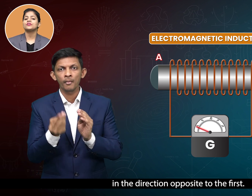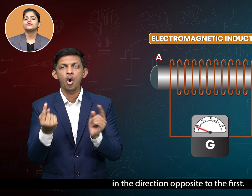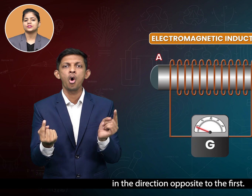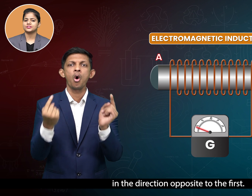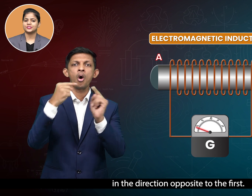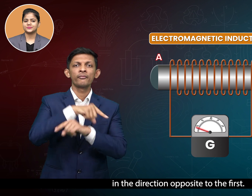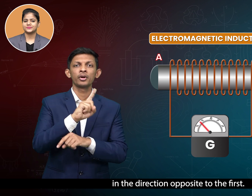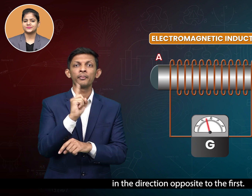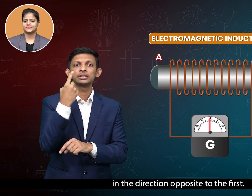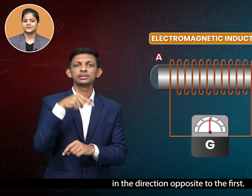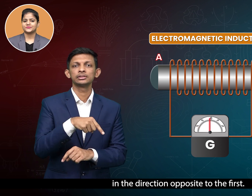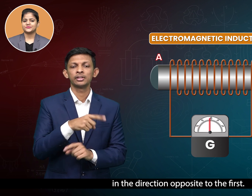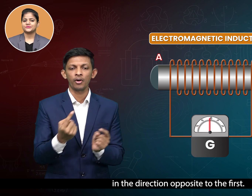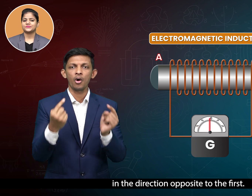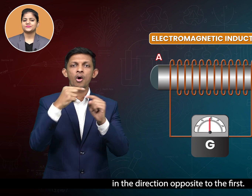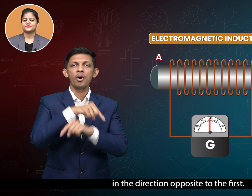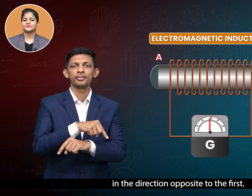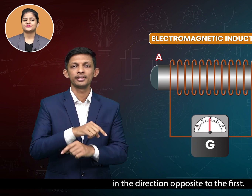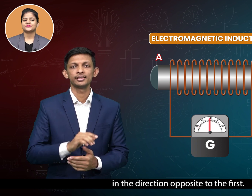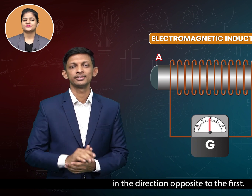opposite to the first.